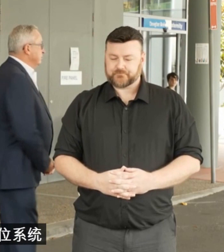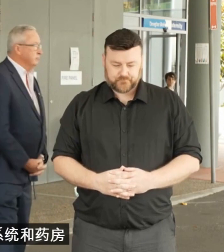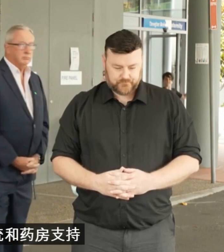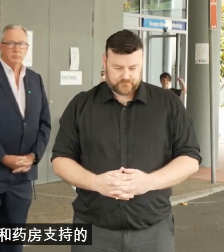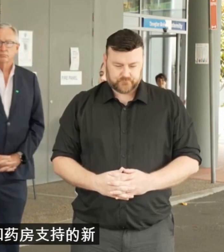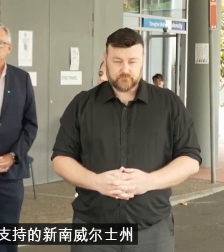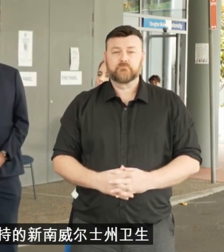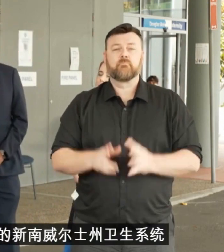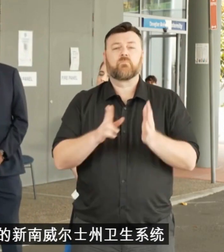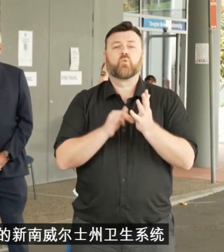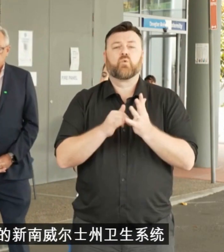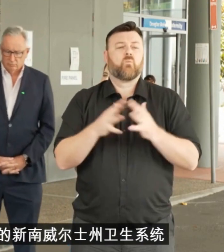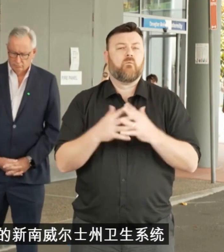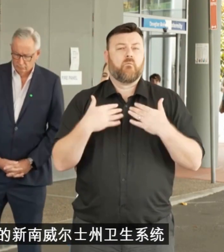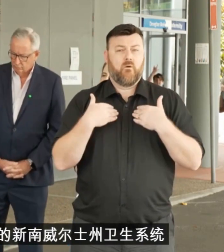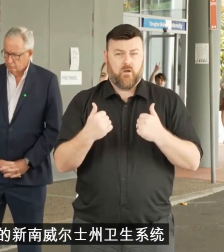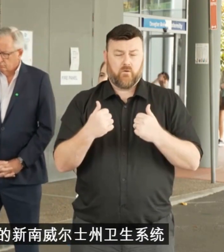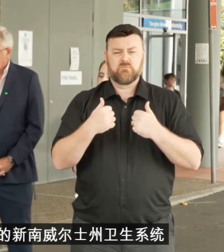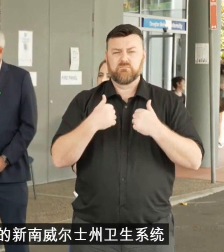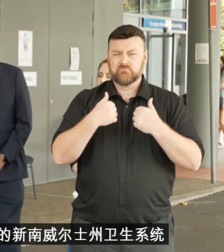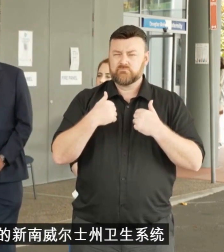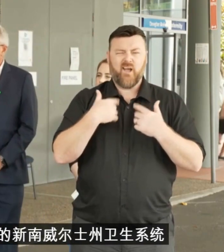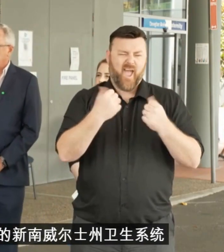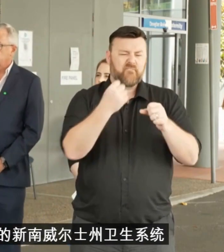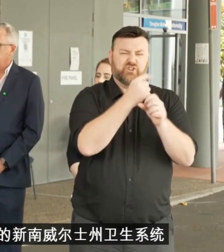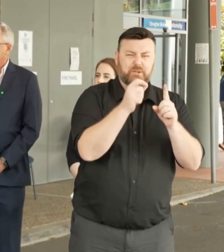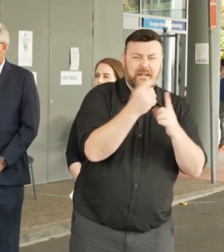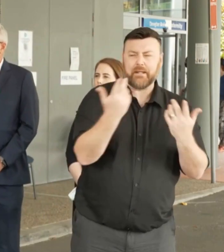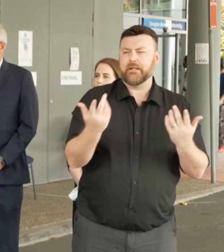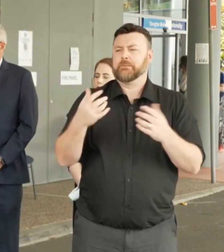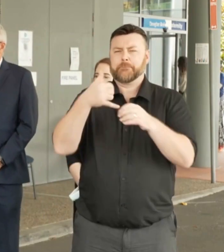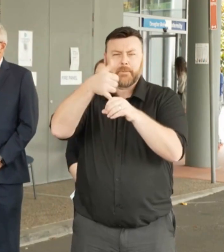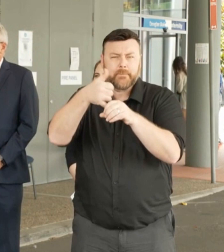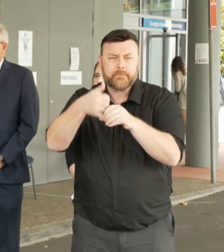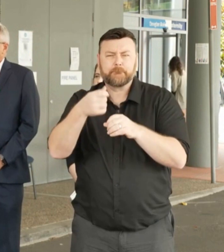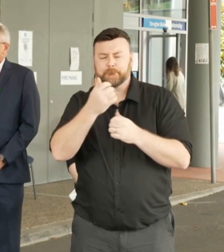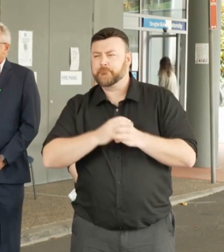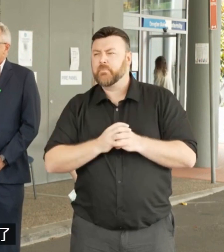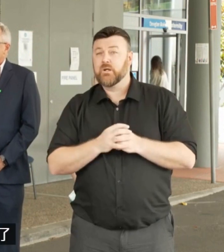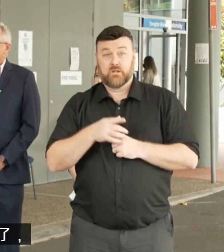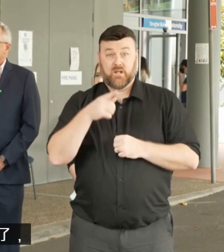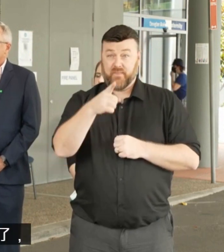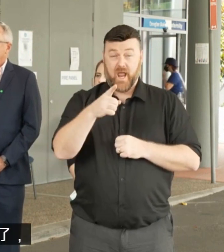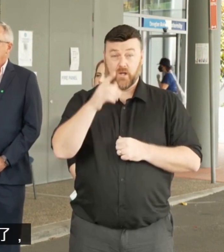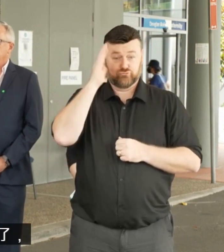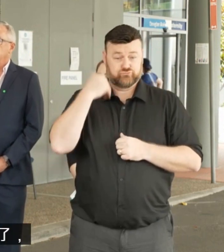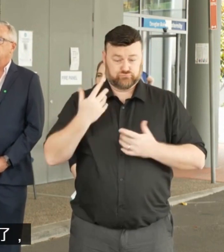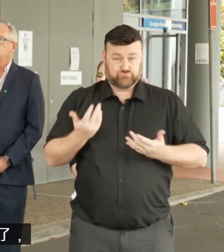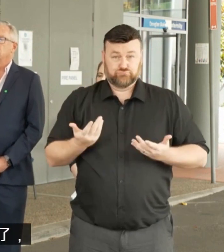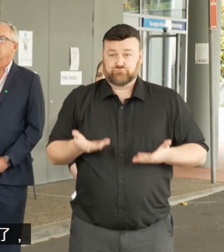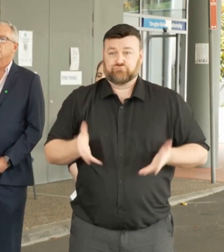The New South Wales health system, supported by GPs and pharmacies, has stepped up at every stage of this